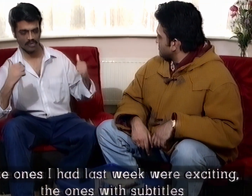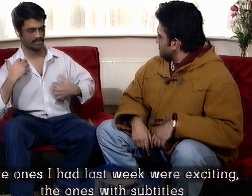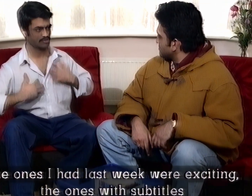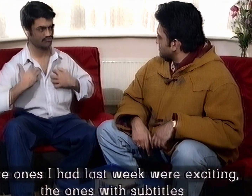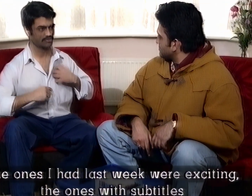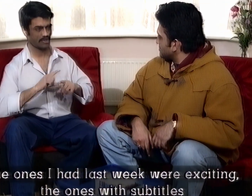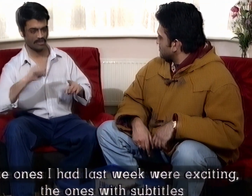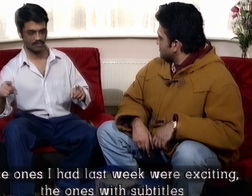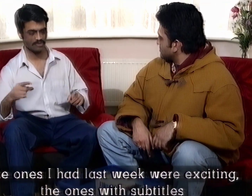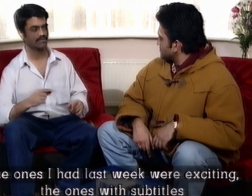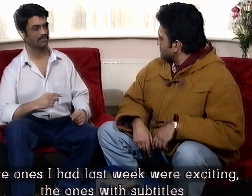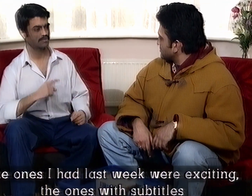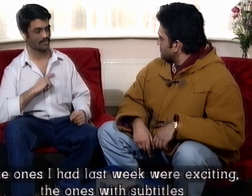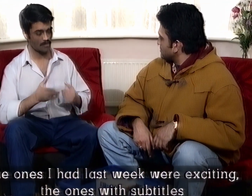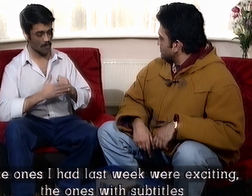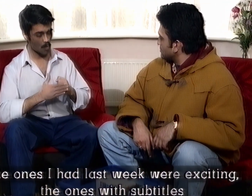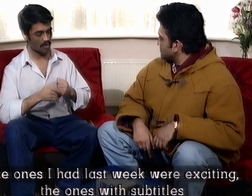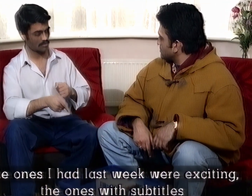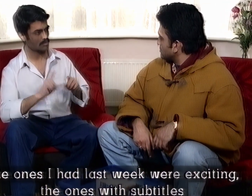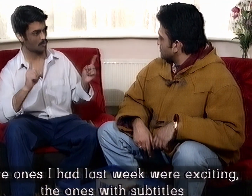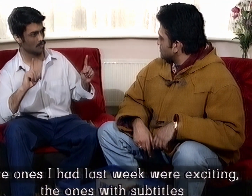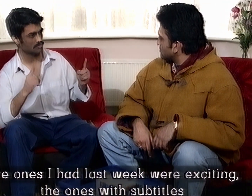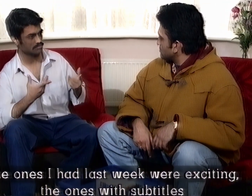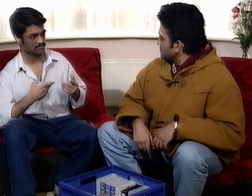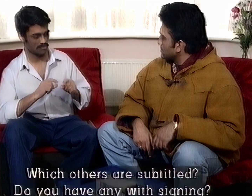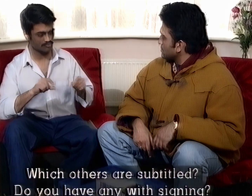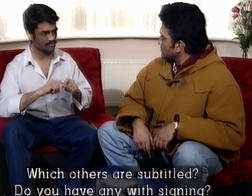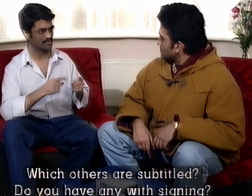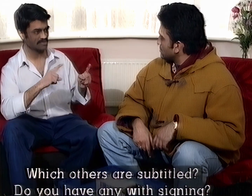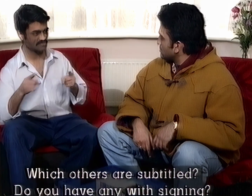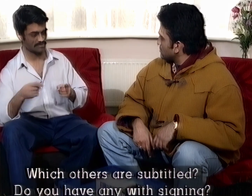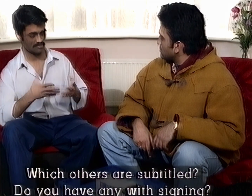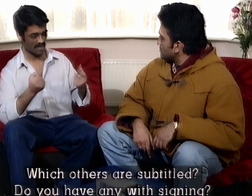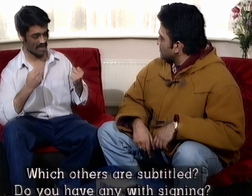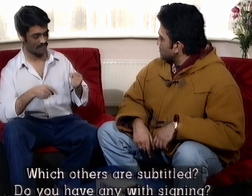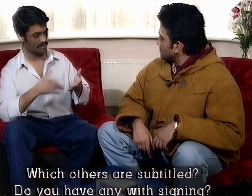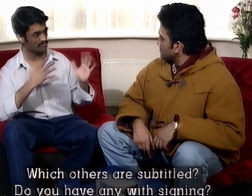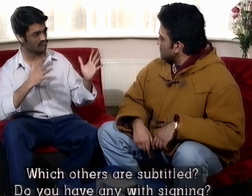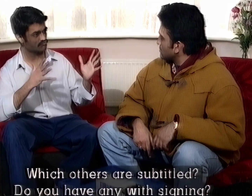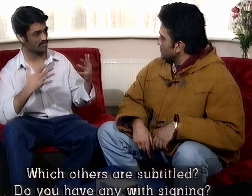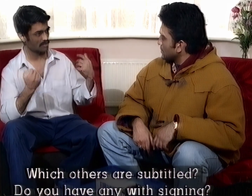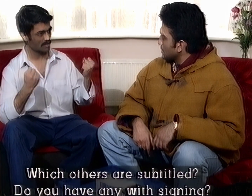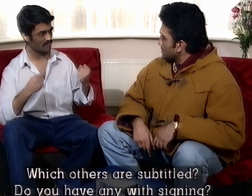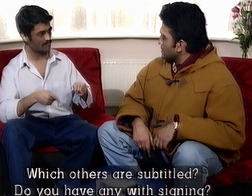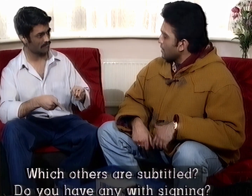The ones I had last week were really exciting, the ones with subtitles. Which others do you have that are subtitled, and do you have any with signing?